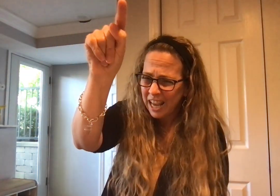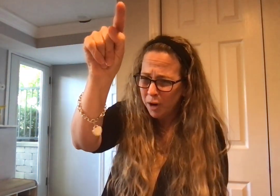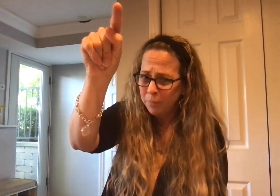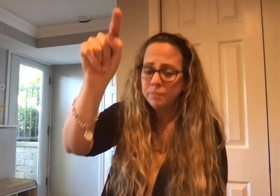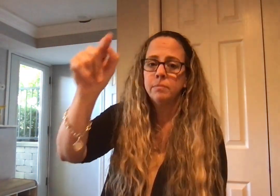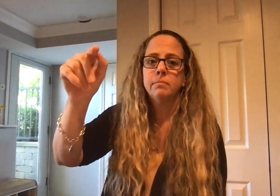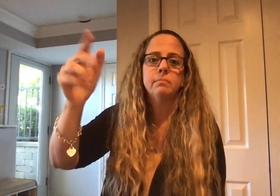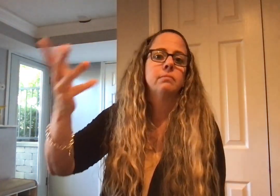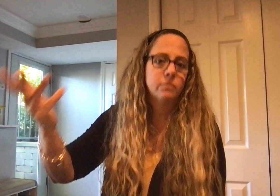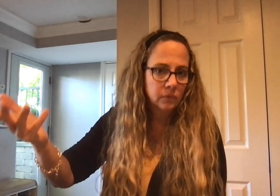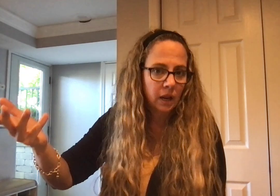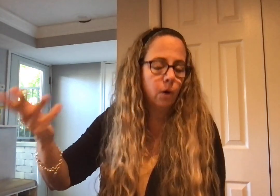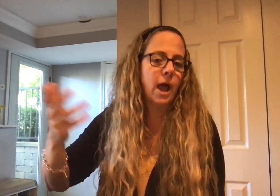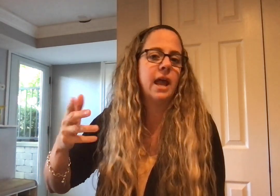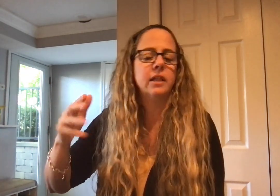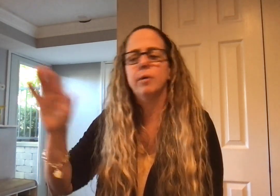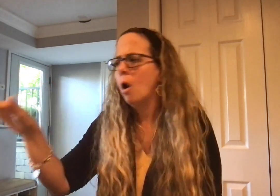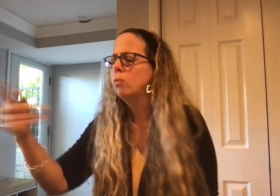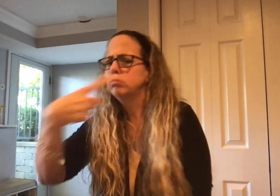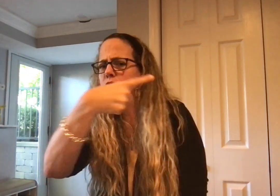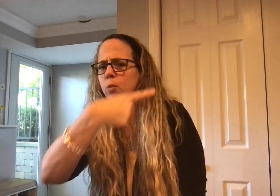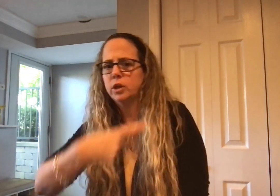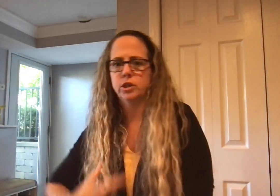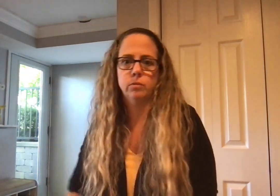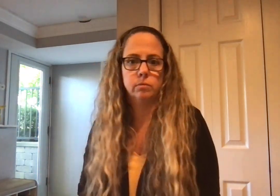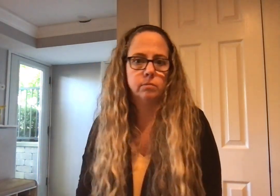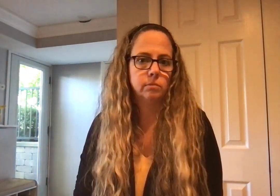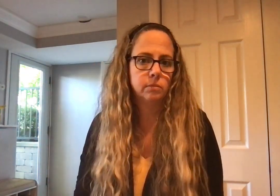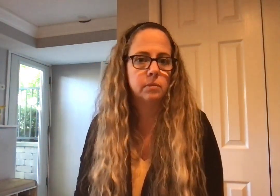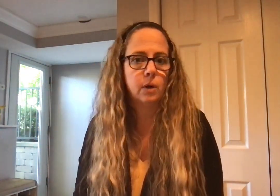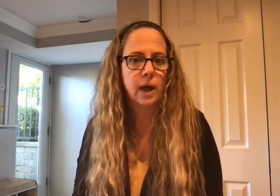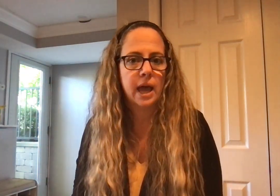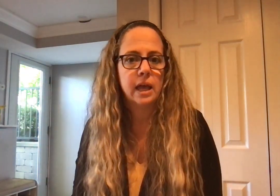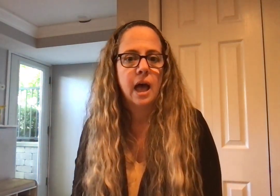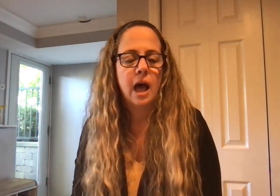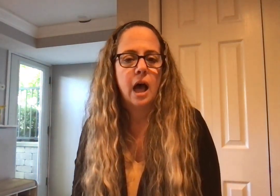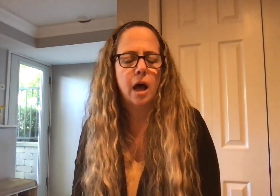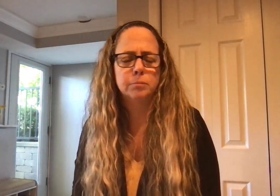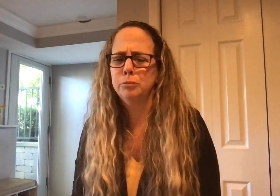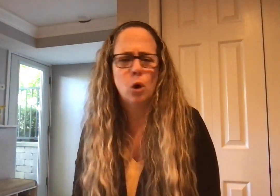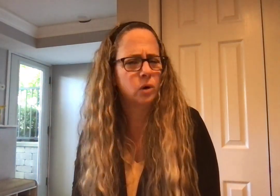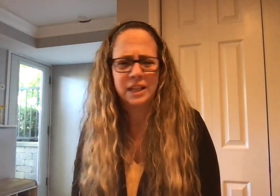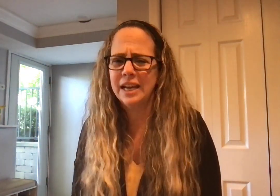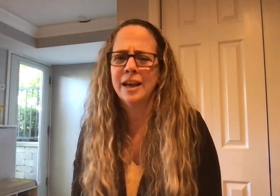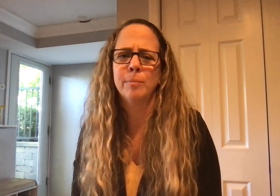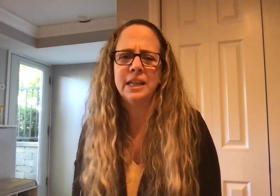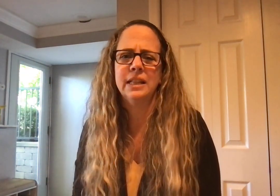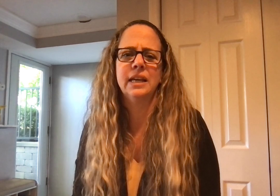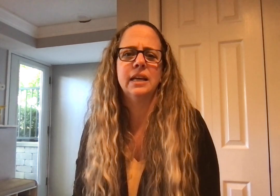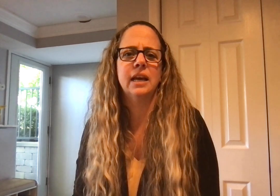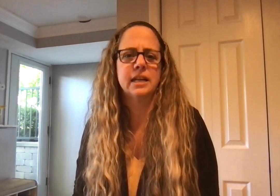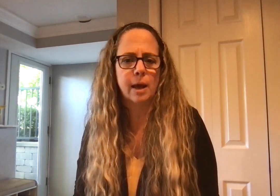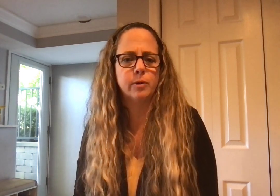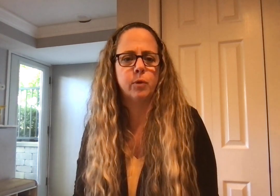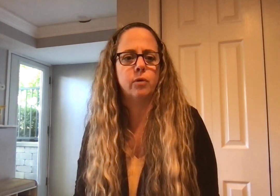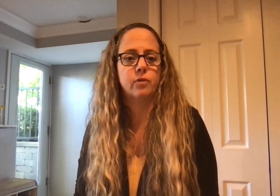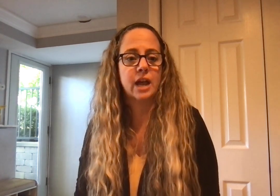him? Okay. And then, oh, she wants you. Okay. Totally and completely acceptable for getting a